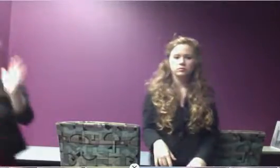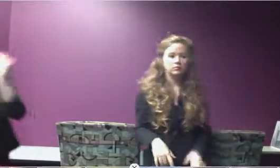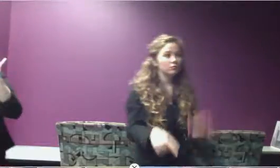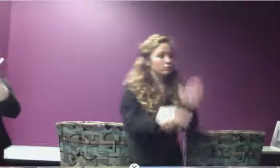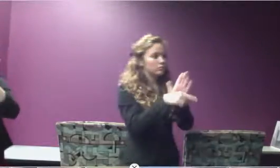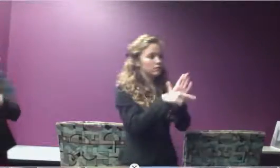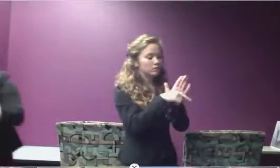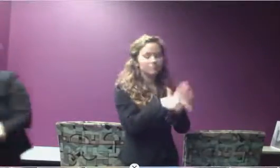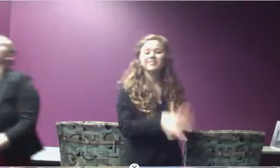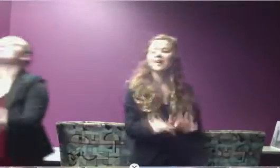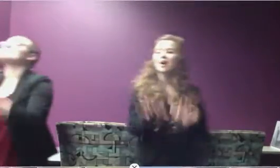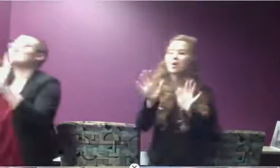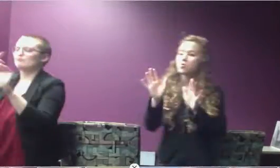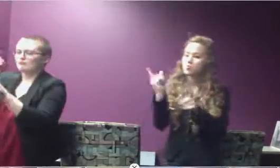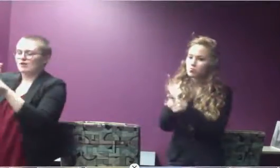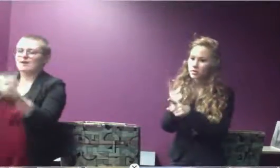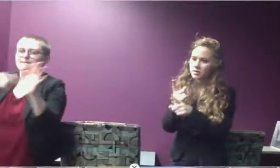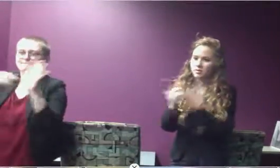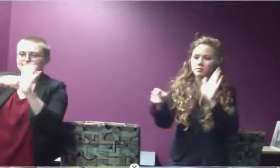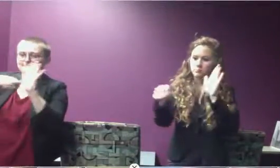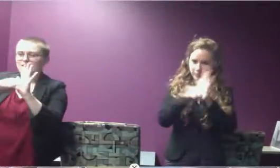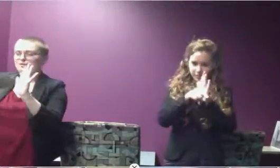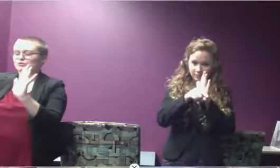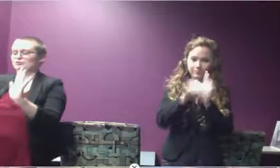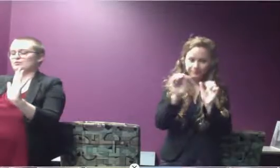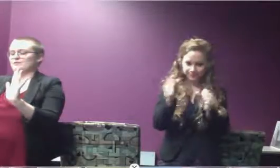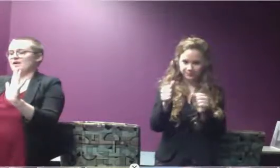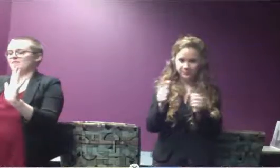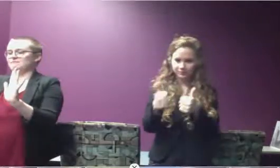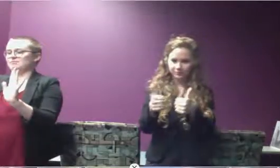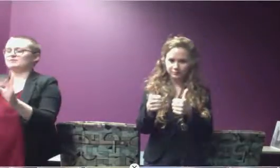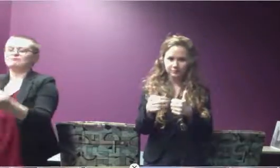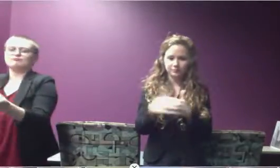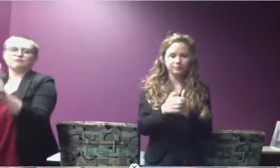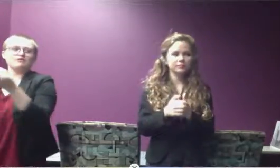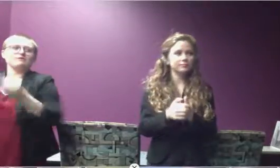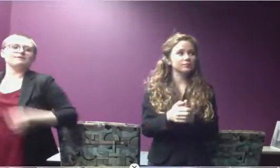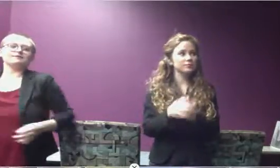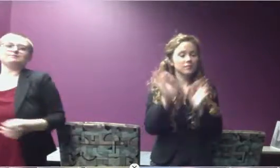So if it's less than 0, how do you show that? Negative. Right, exactly, negative.